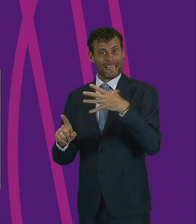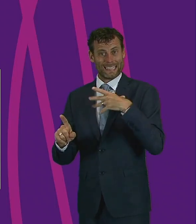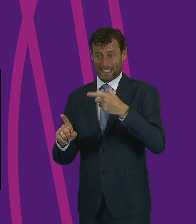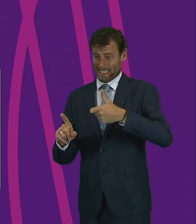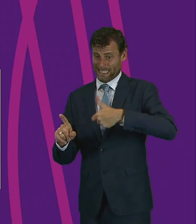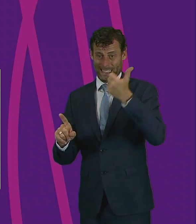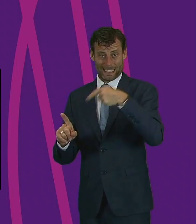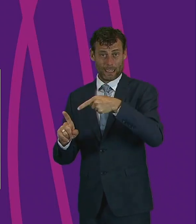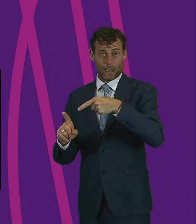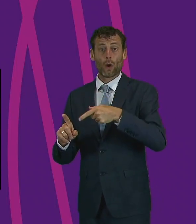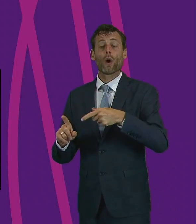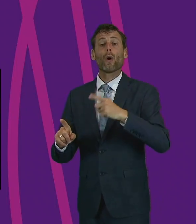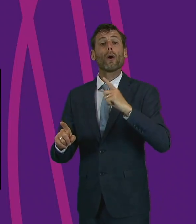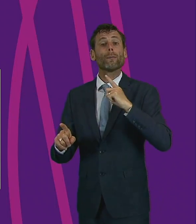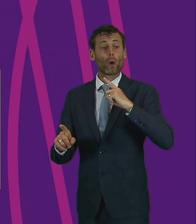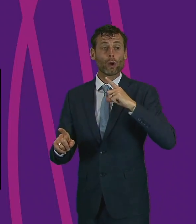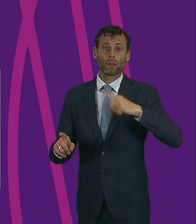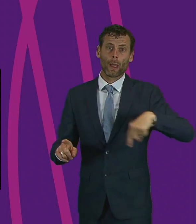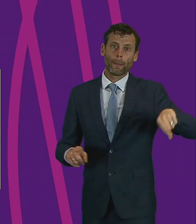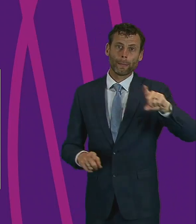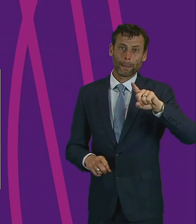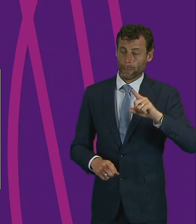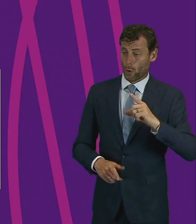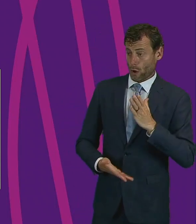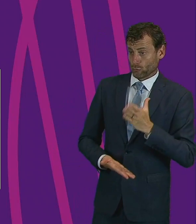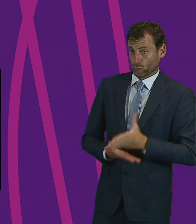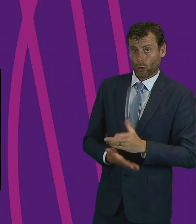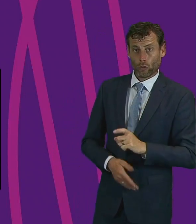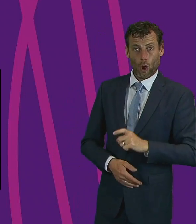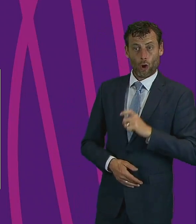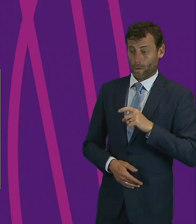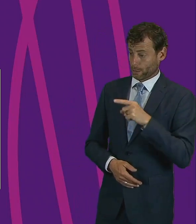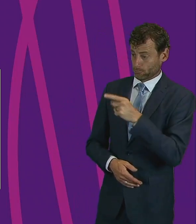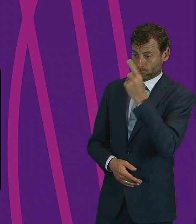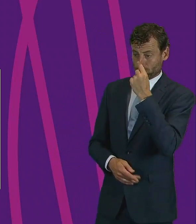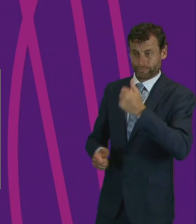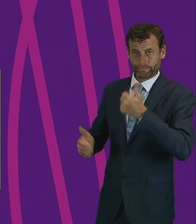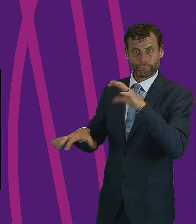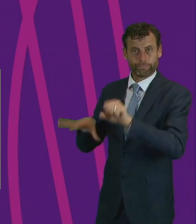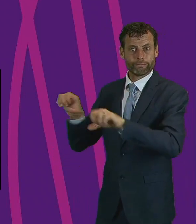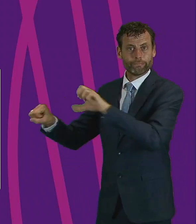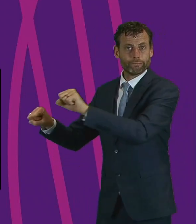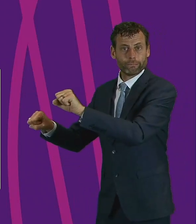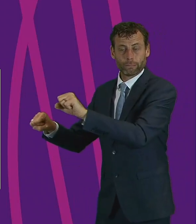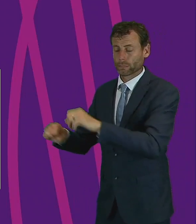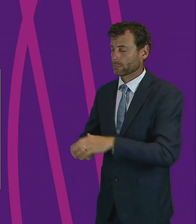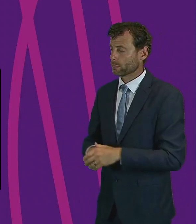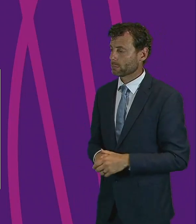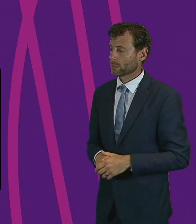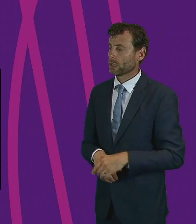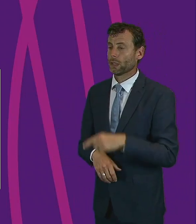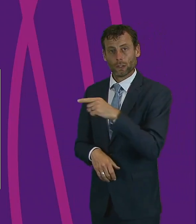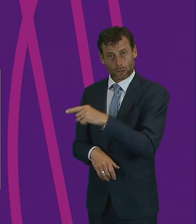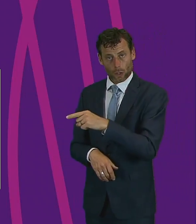Additionally, the success of the TTI strategy will depend on the second T in TTI,